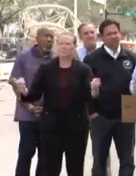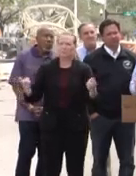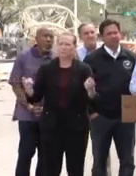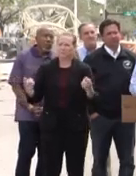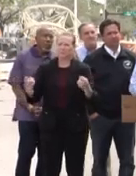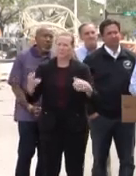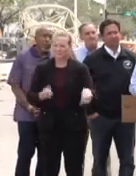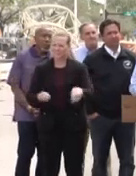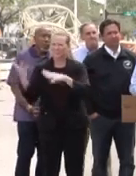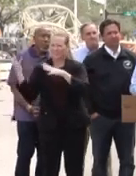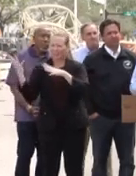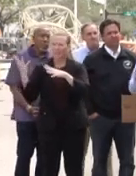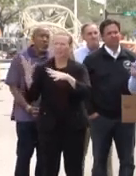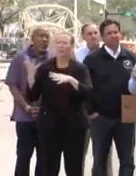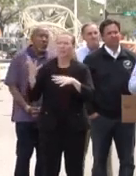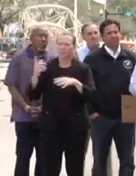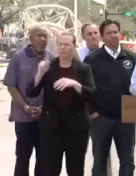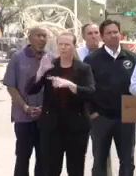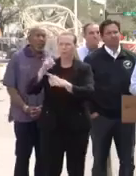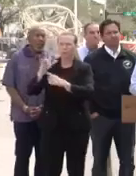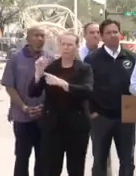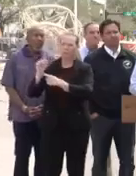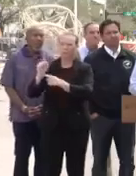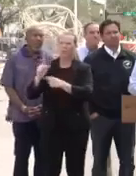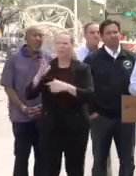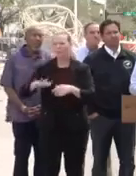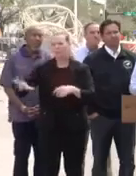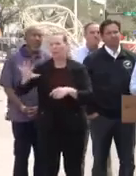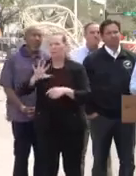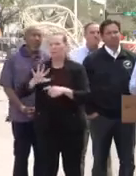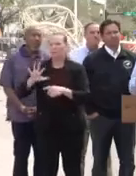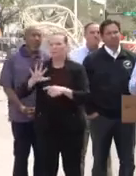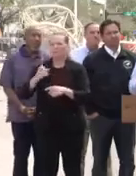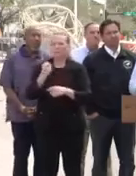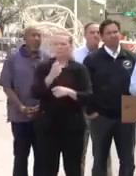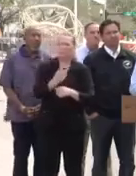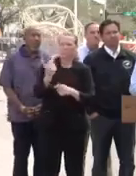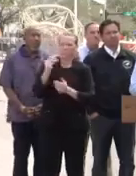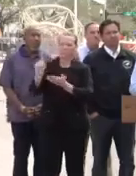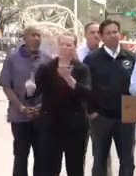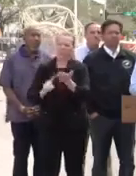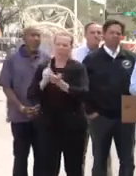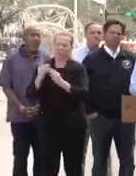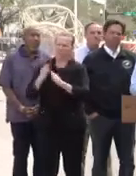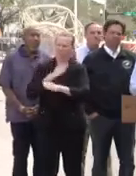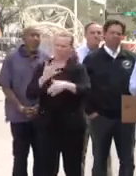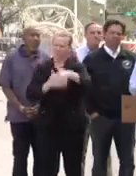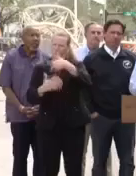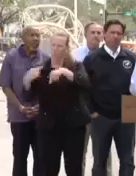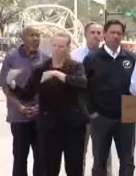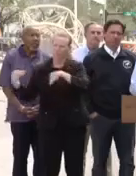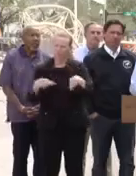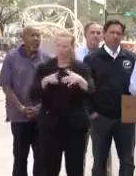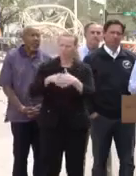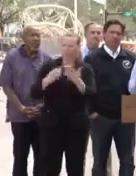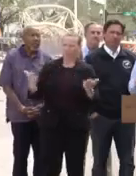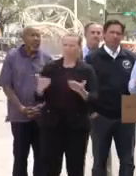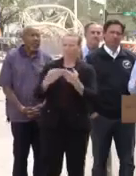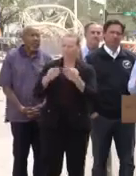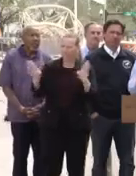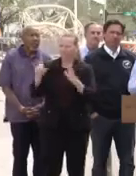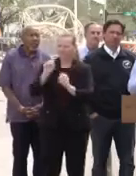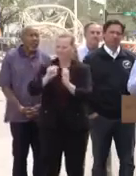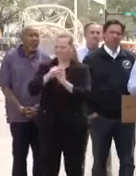about 12 to 13 hours before tropical storm force winds were set here in the greater St. Pete area.